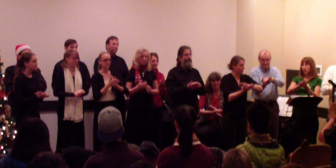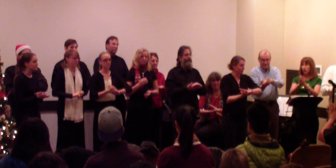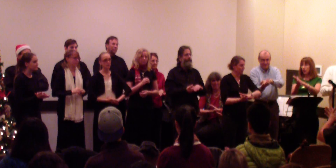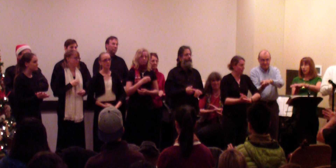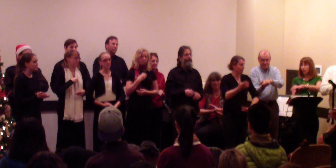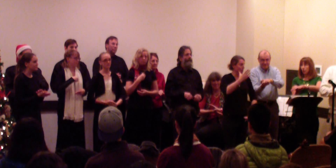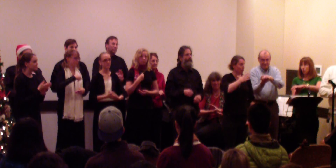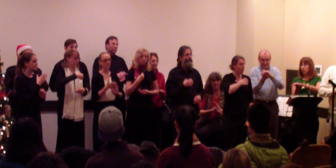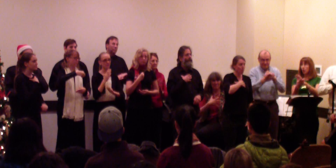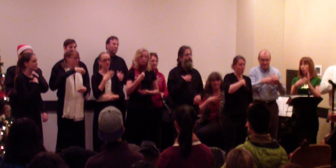become